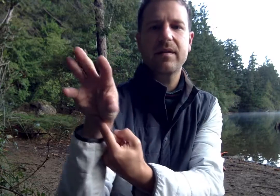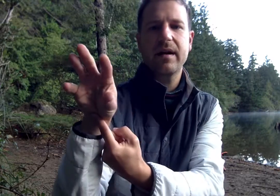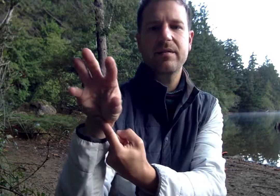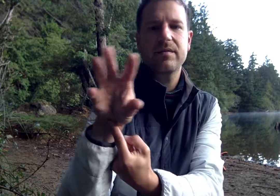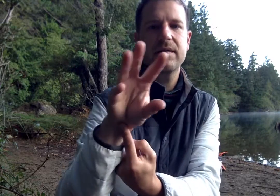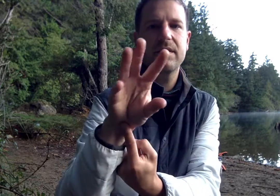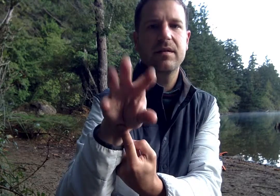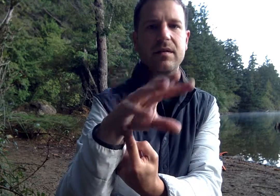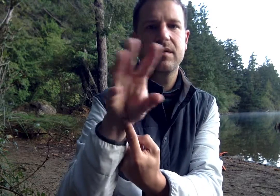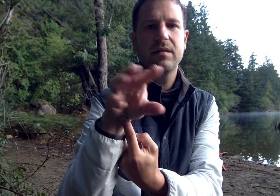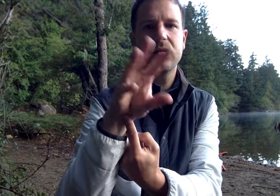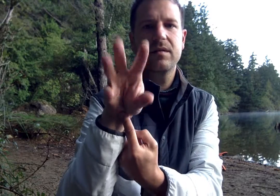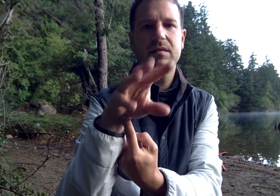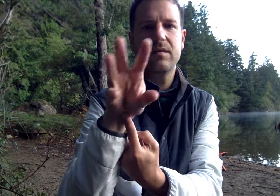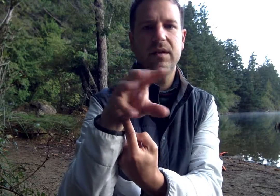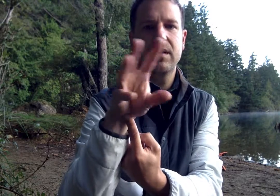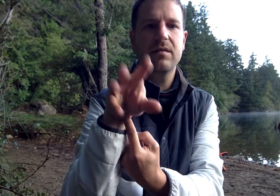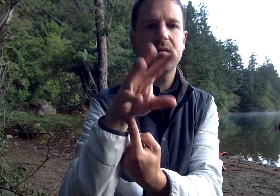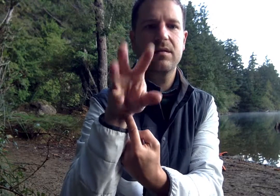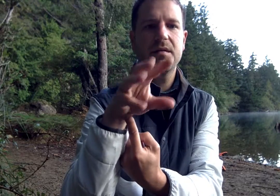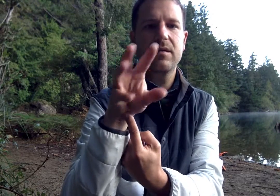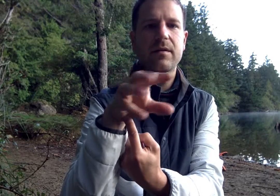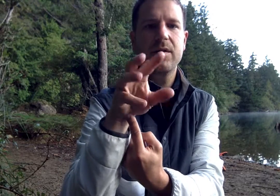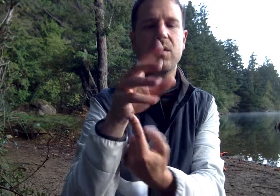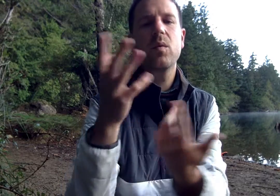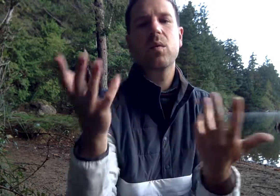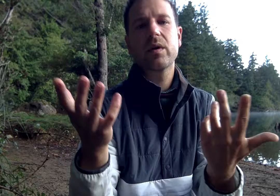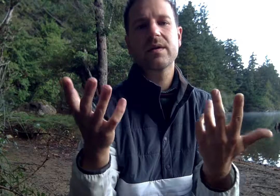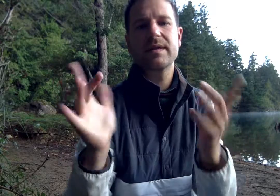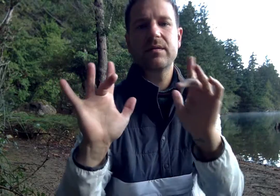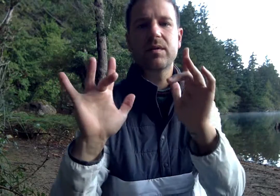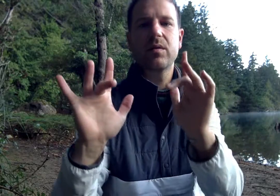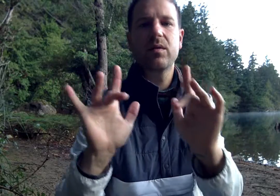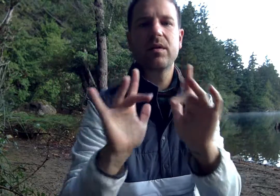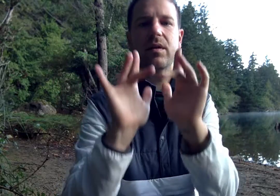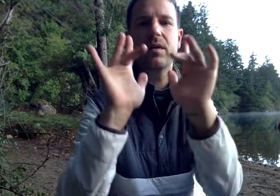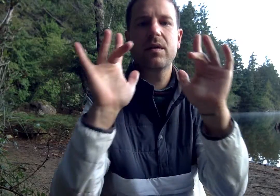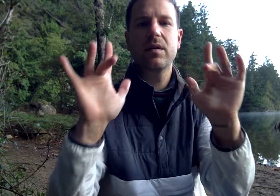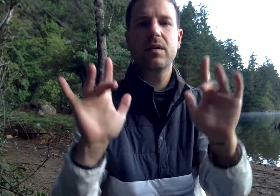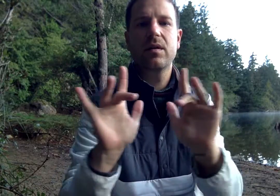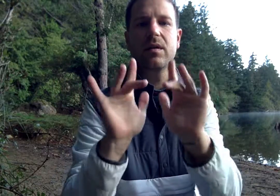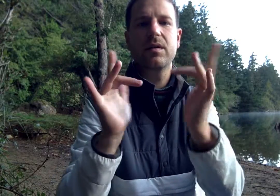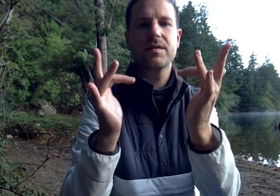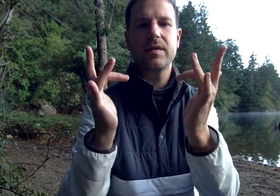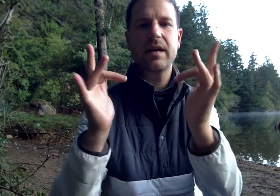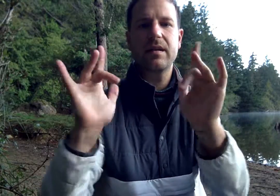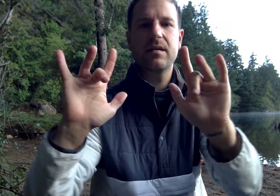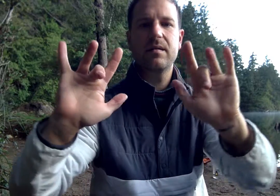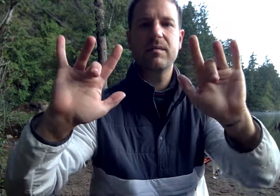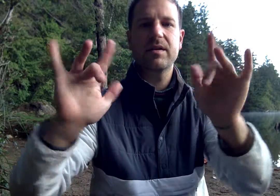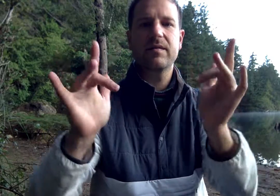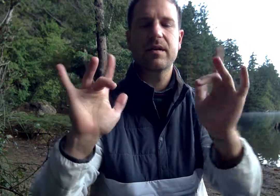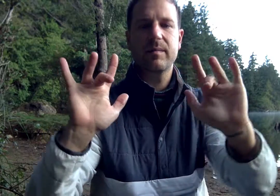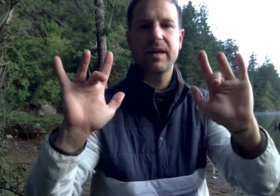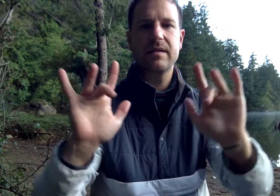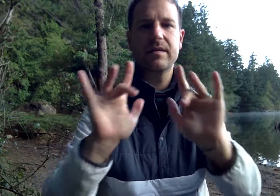5 video. Or you'll see record. So again, middle finger bent.